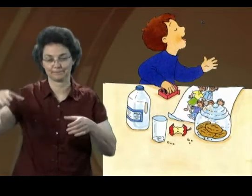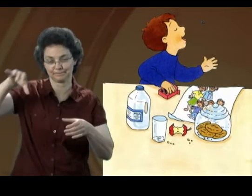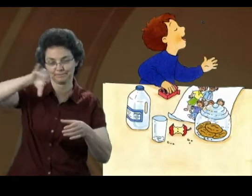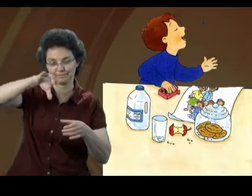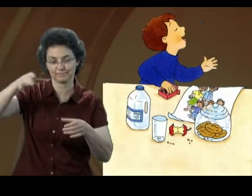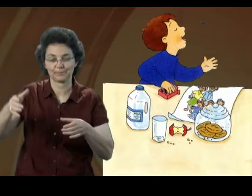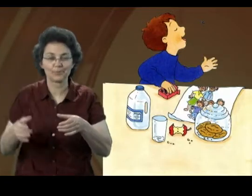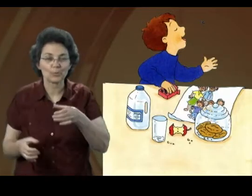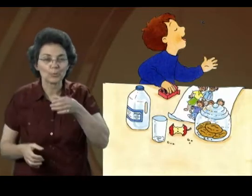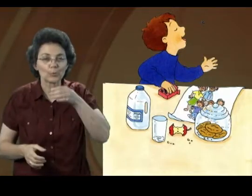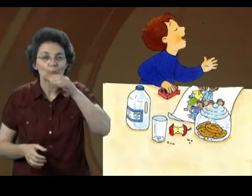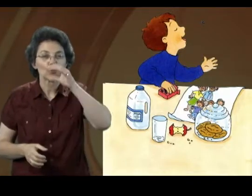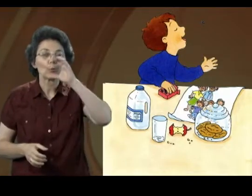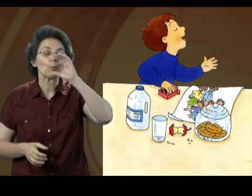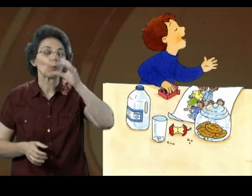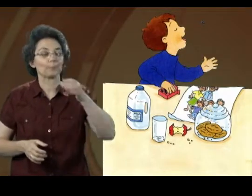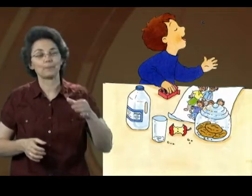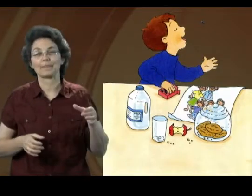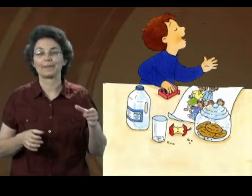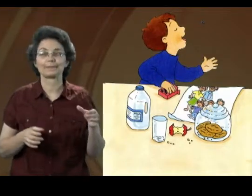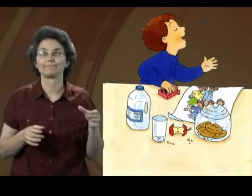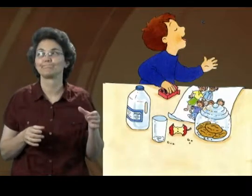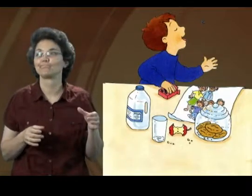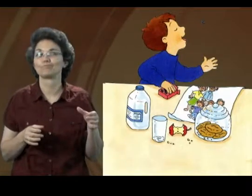Fred washed the cookies down with a glass of milk.